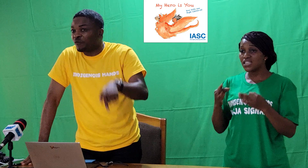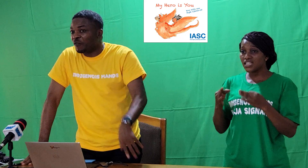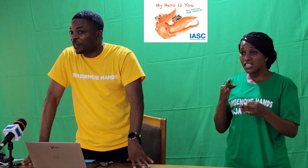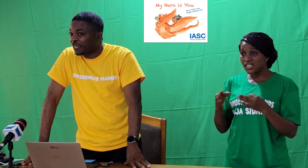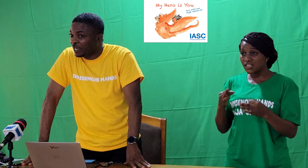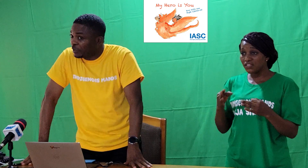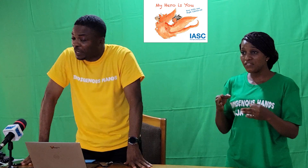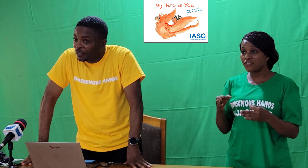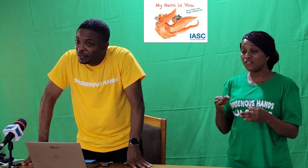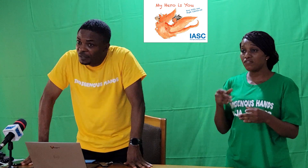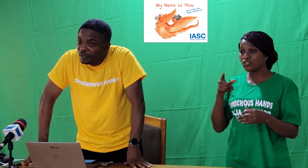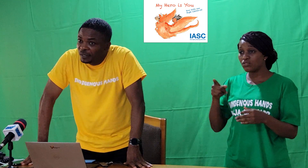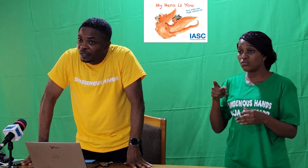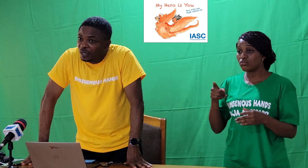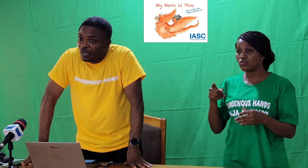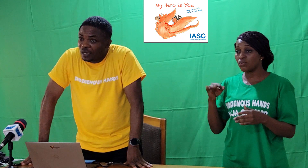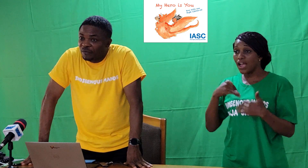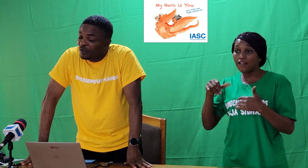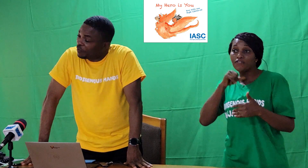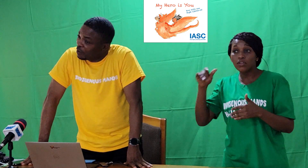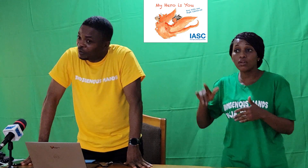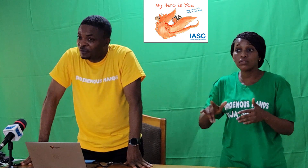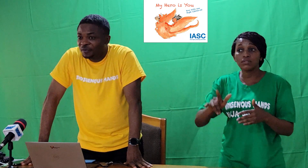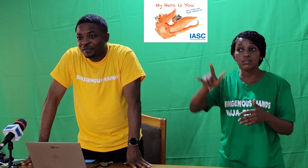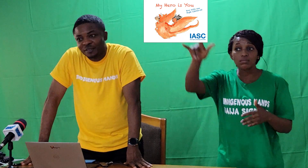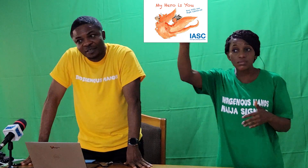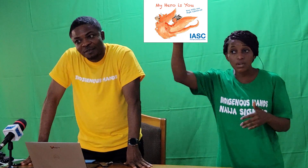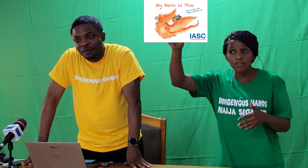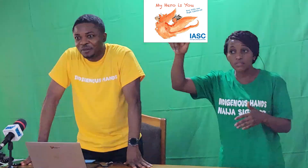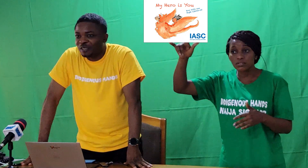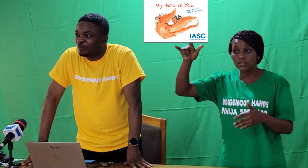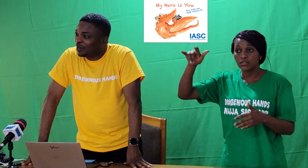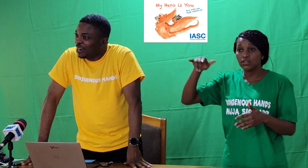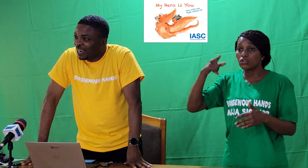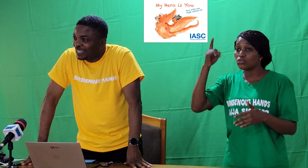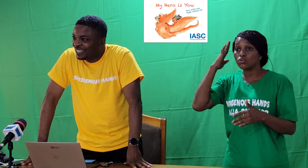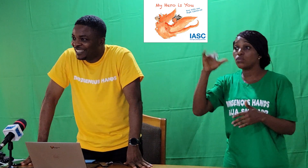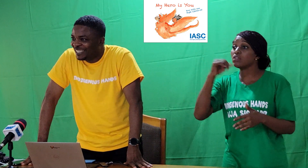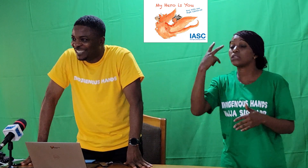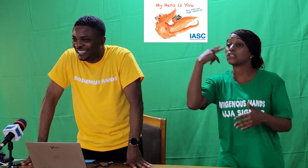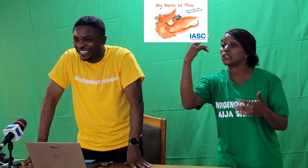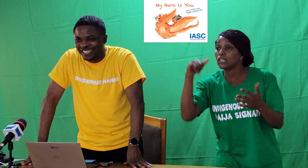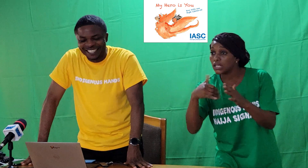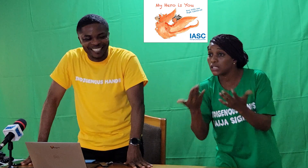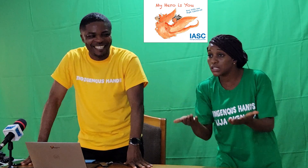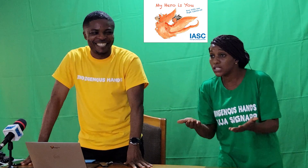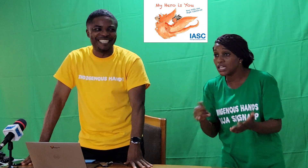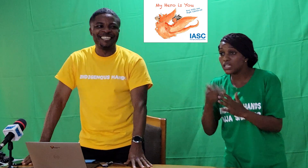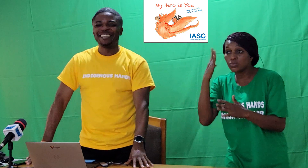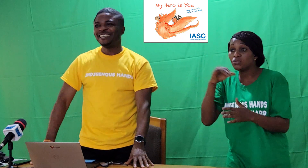snow come fall for Nigeria today. And if you fall, maybe some people hide.